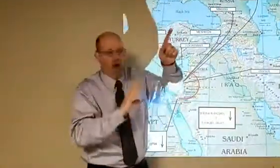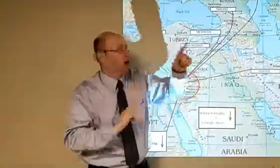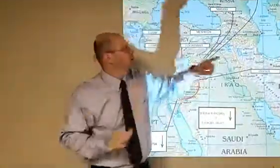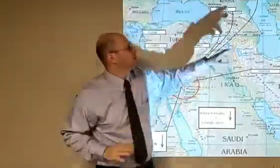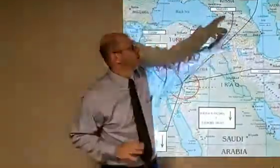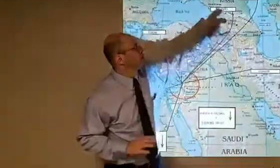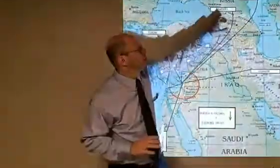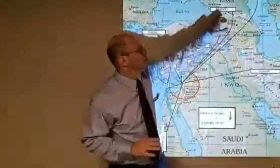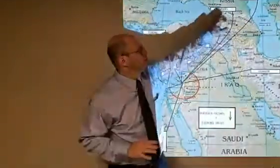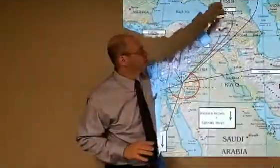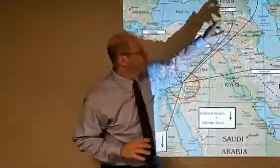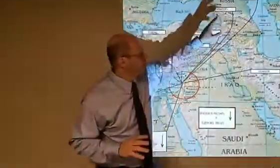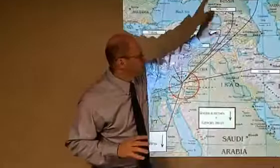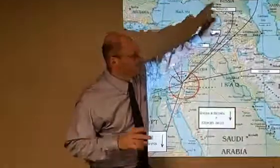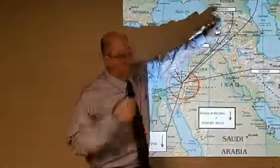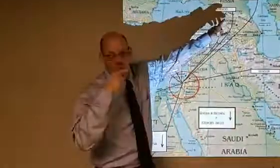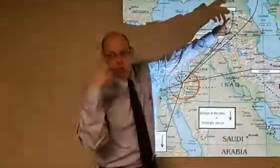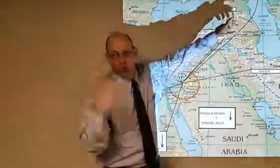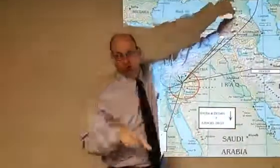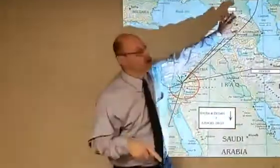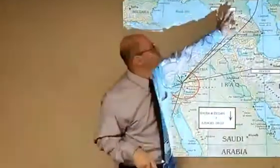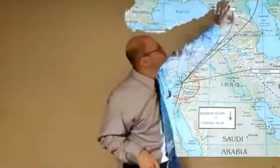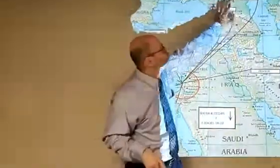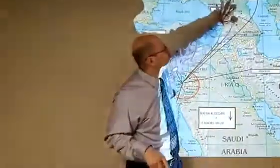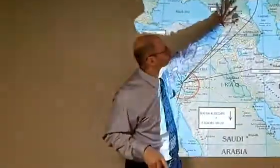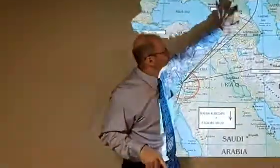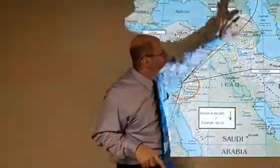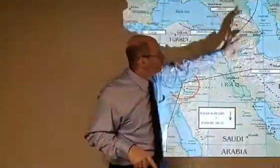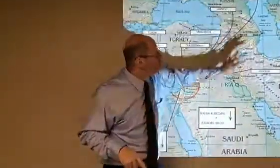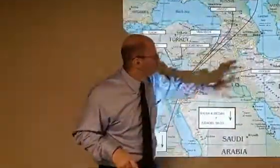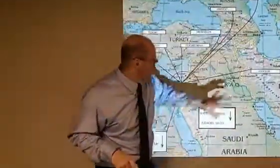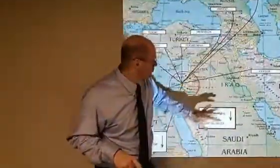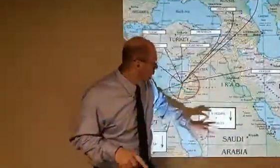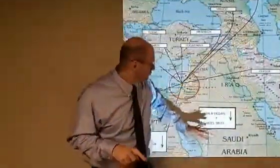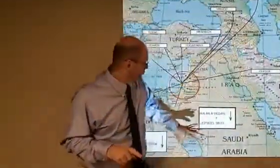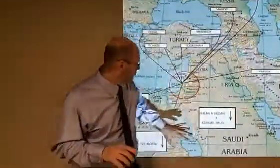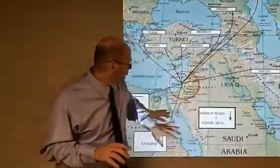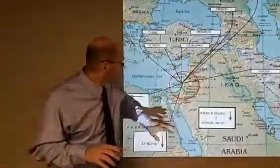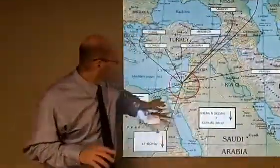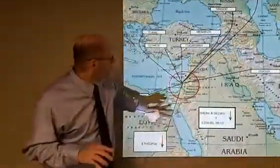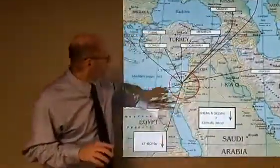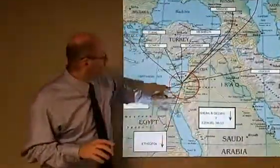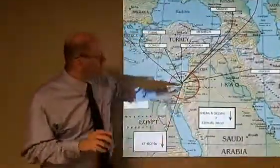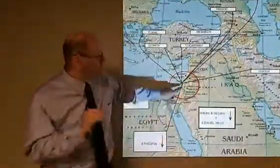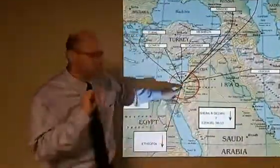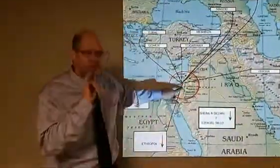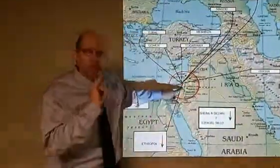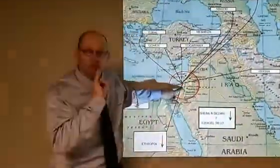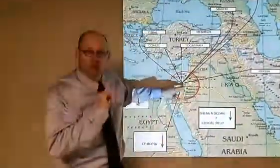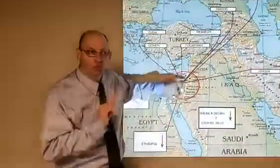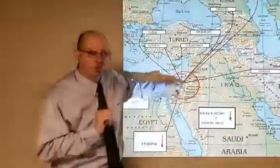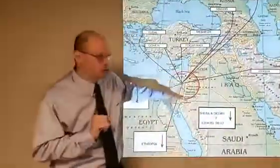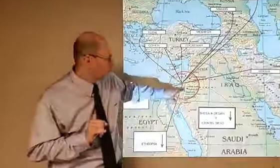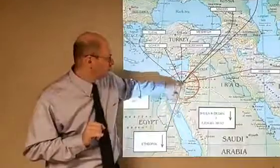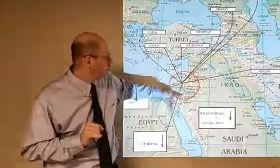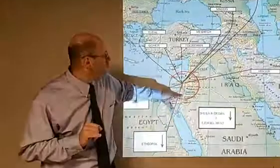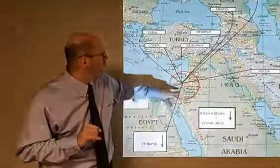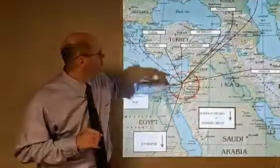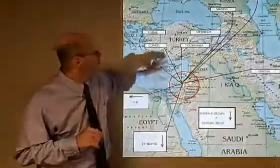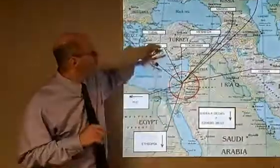and how the Bible talked about they were against God. That's really where Russia is. Here's Israel right in the